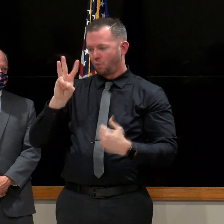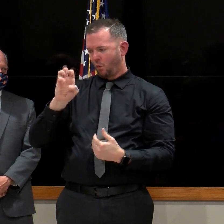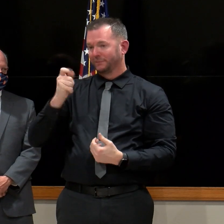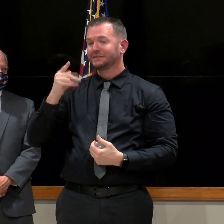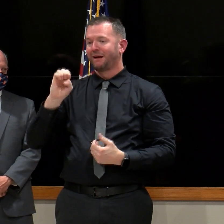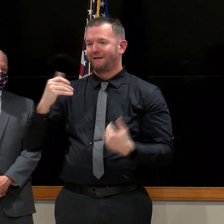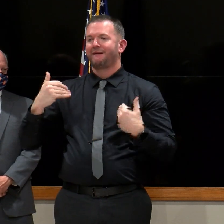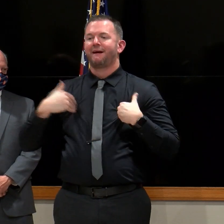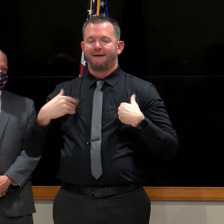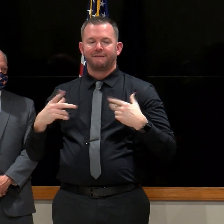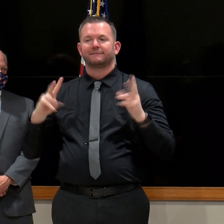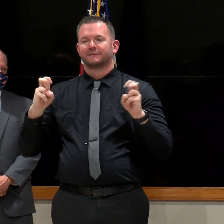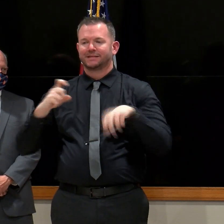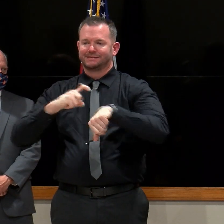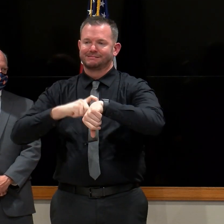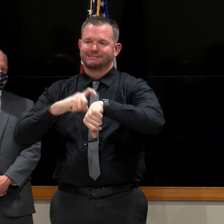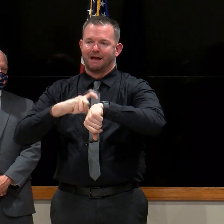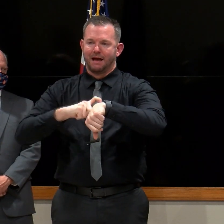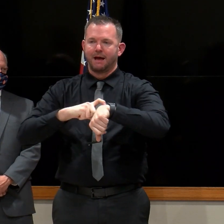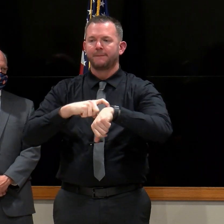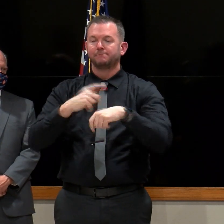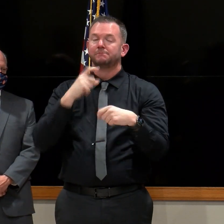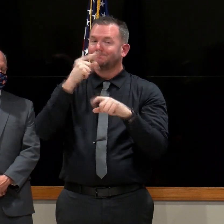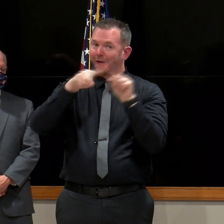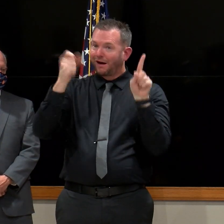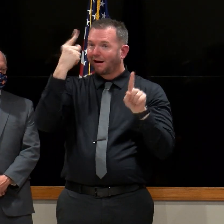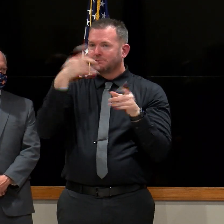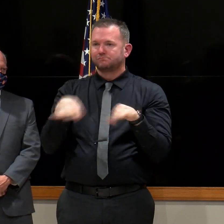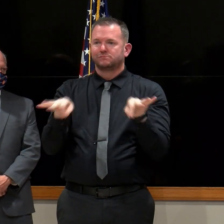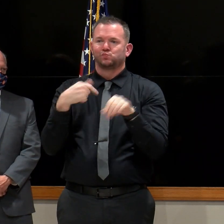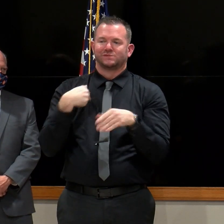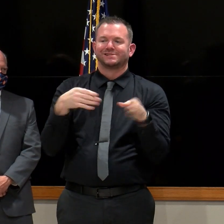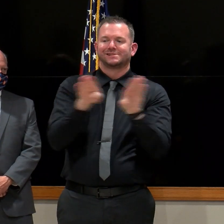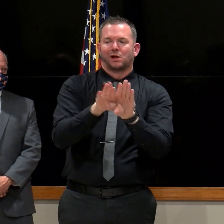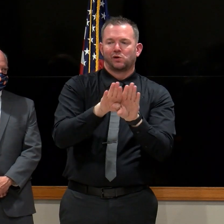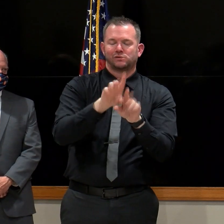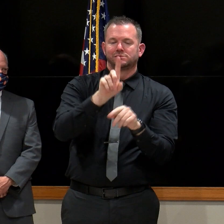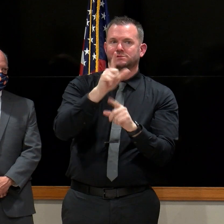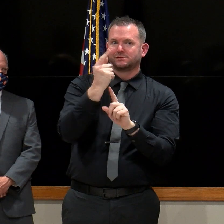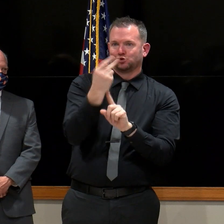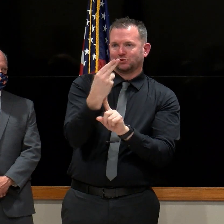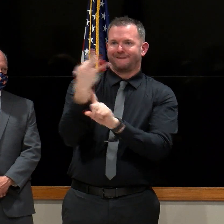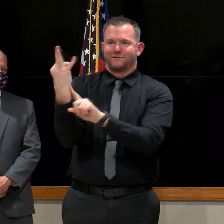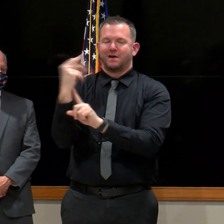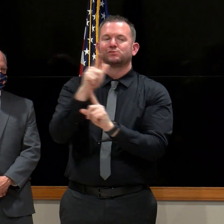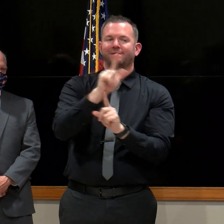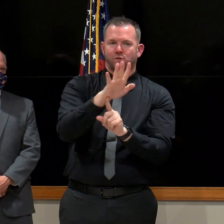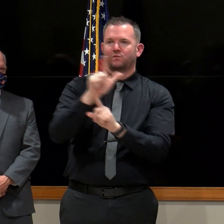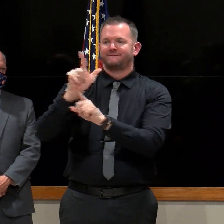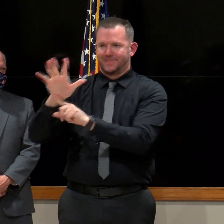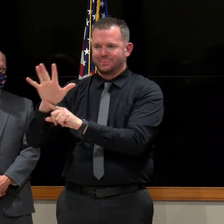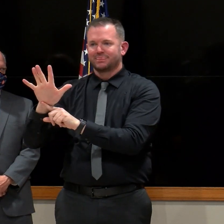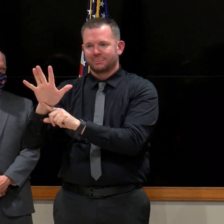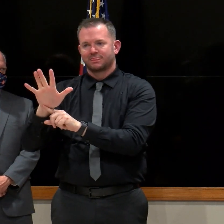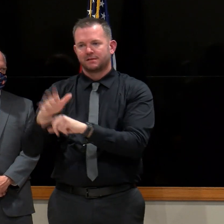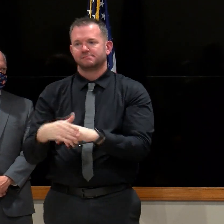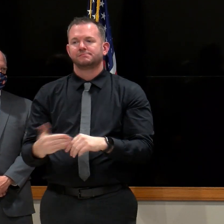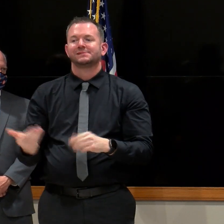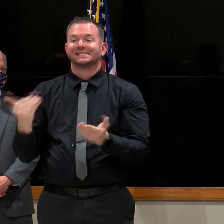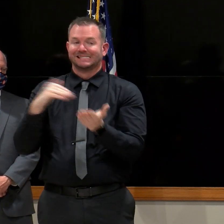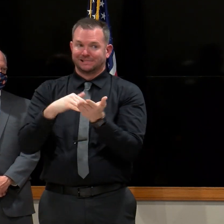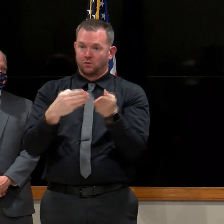will also be closed on December 24th and December 25th in observance of the holidays, but we'll be back open on December